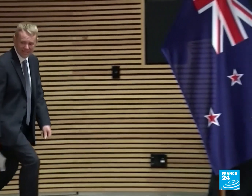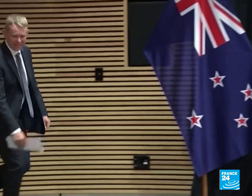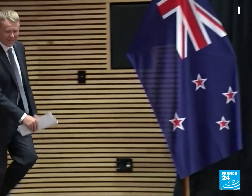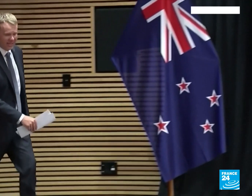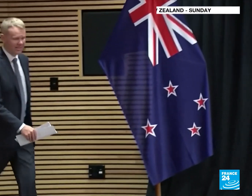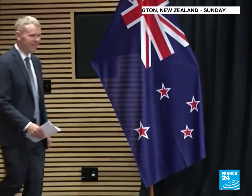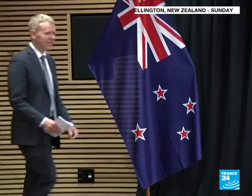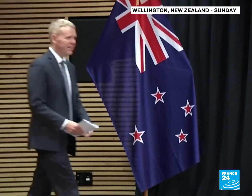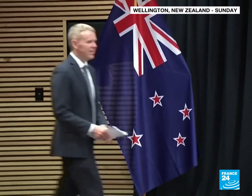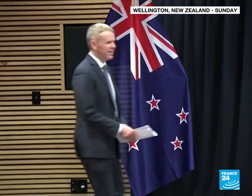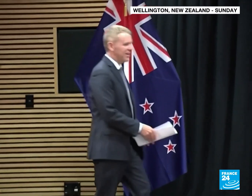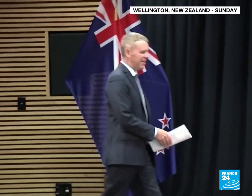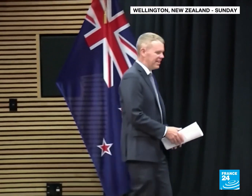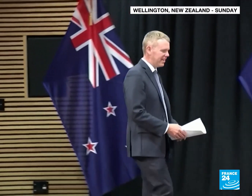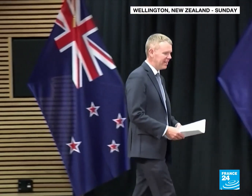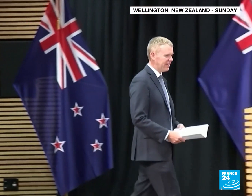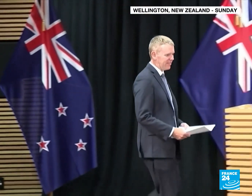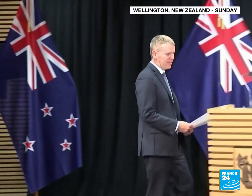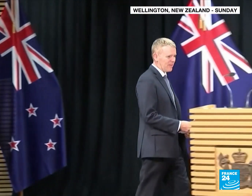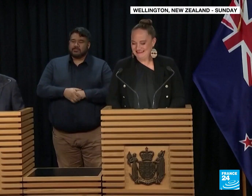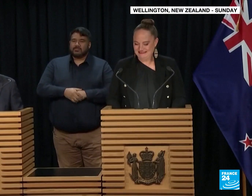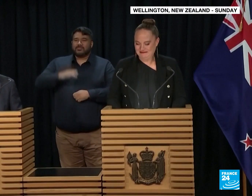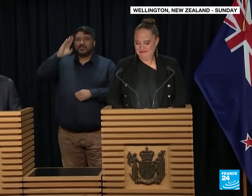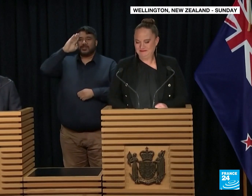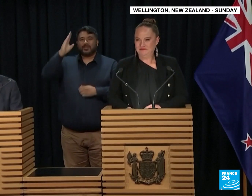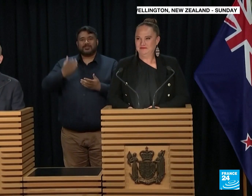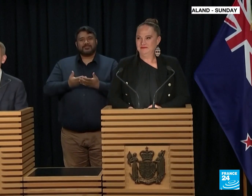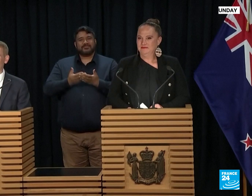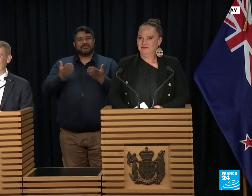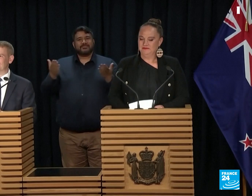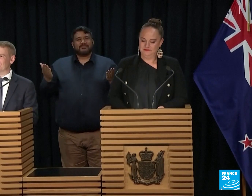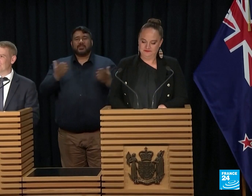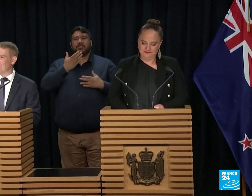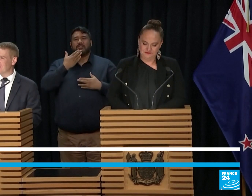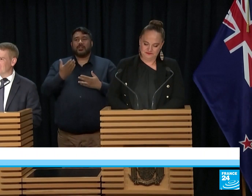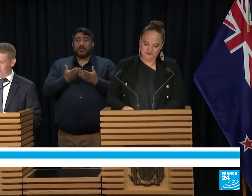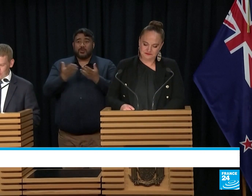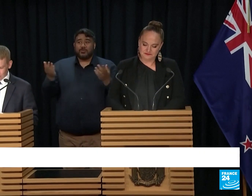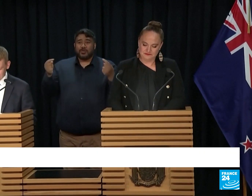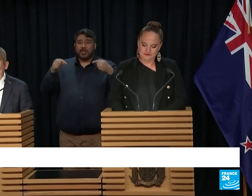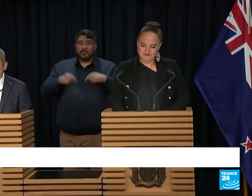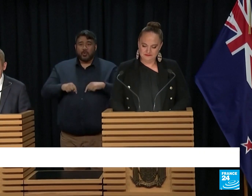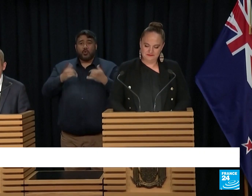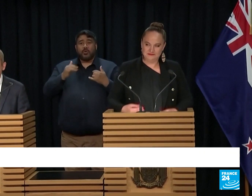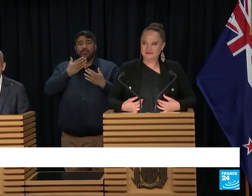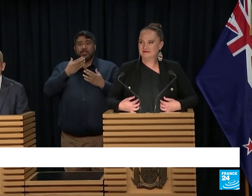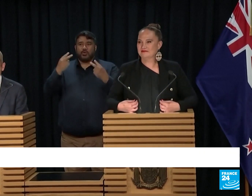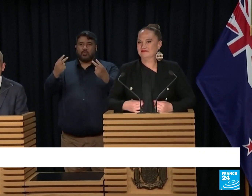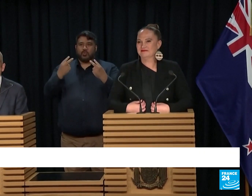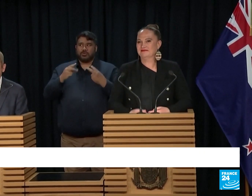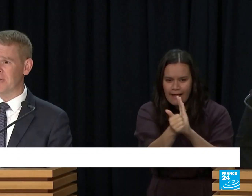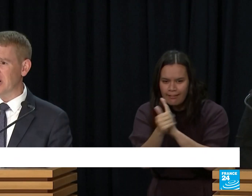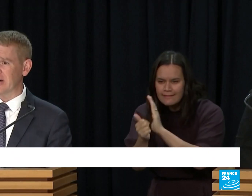New Zealand's COVID minister, the challenges ahead include boosting the economy, as well as refreshing the Labour government's declining